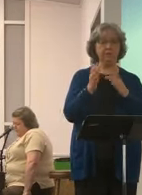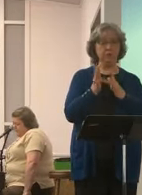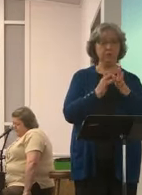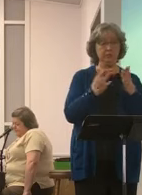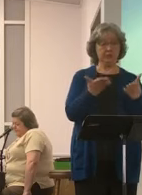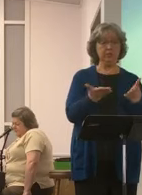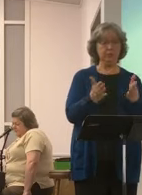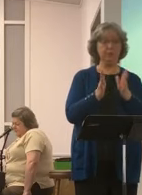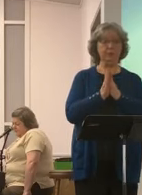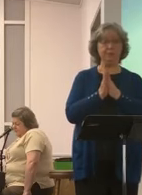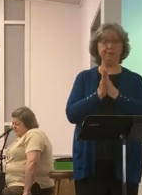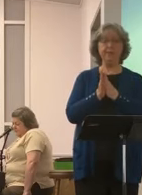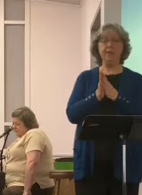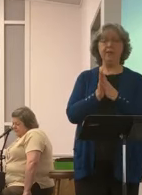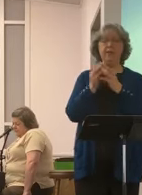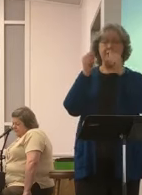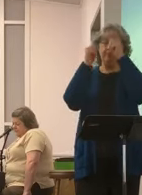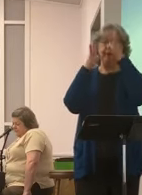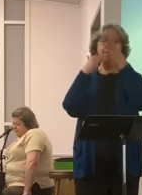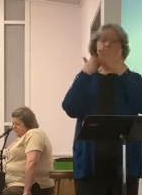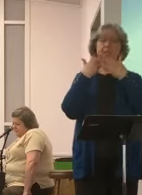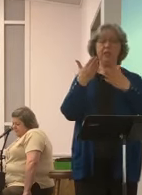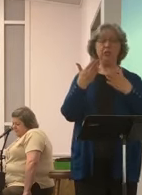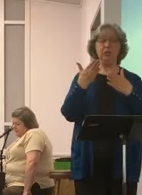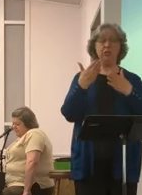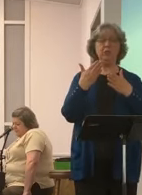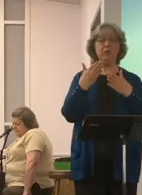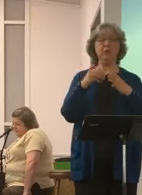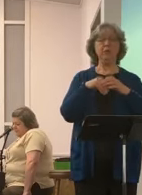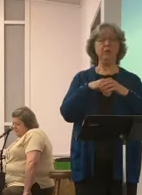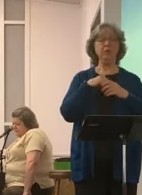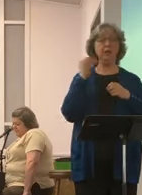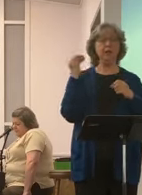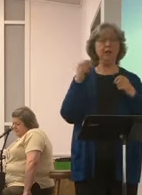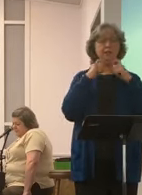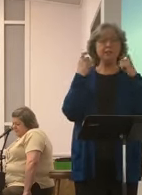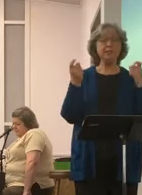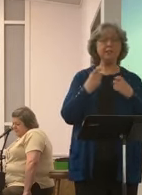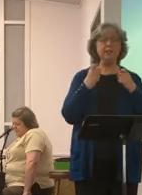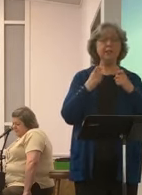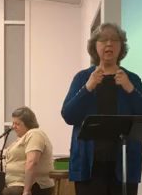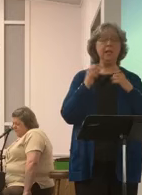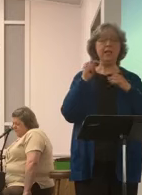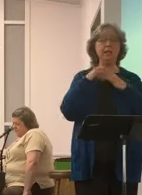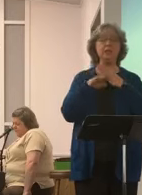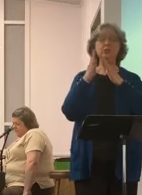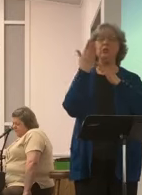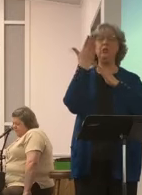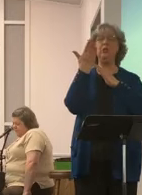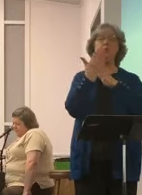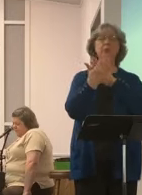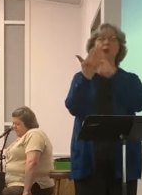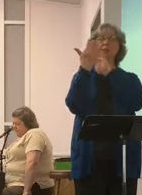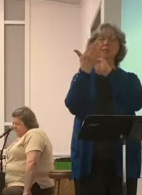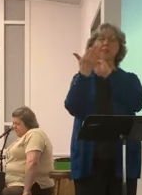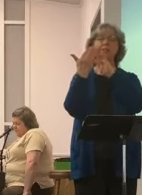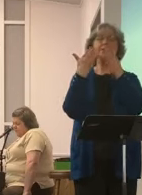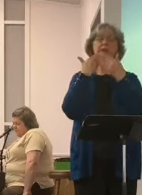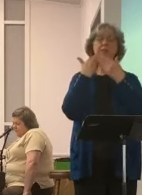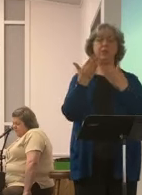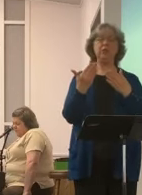love us. I thank you that we have run from the darkness into your marvelous light. And I pray that we will be a lighthouse right